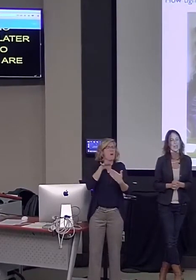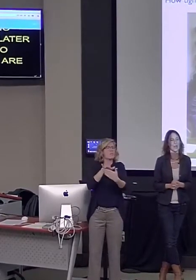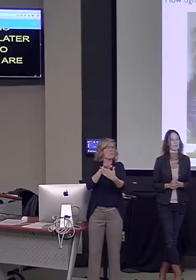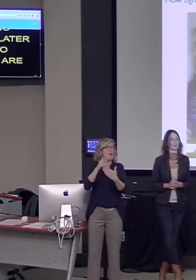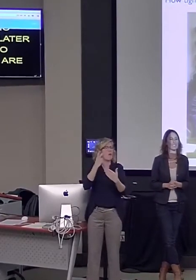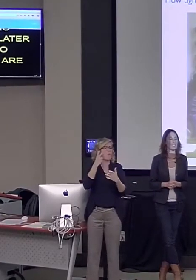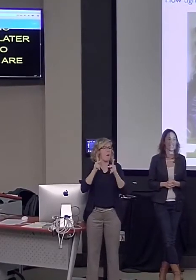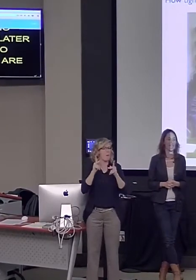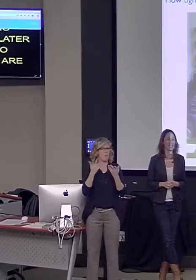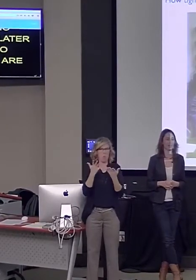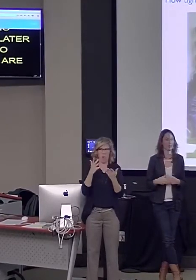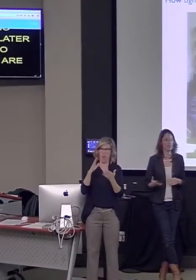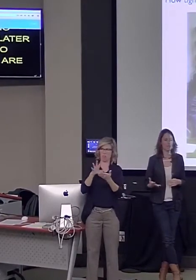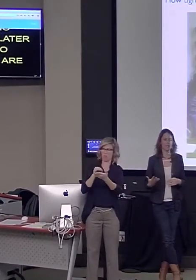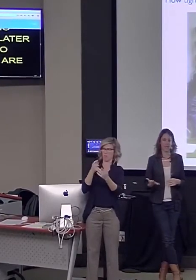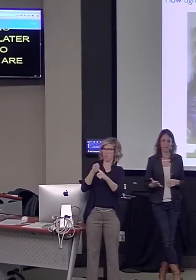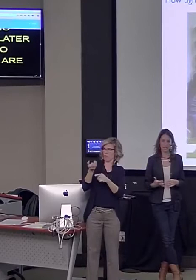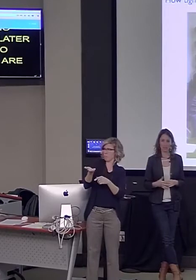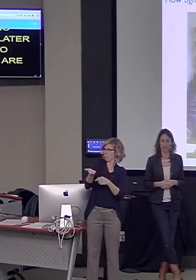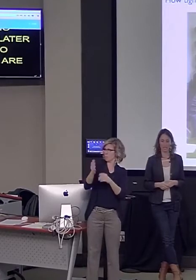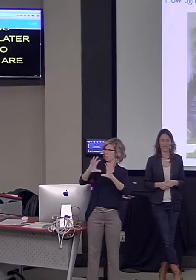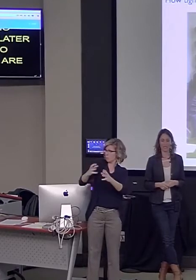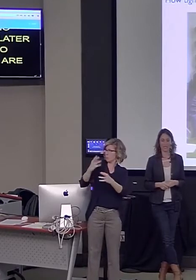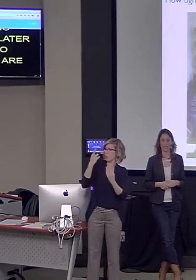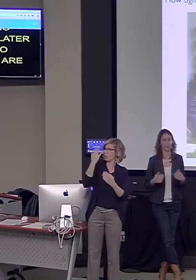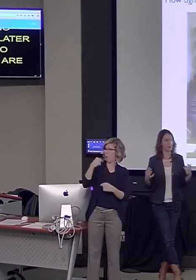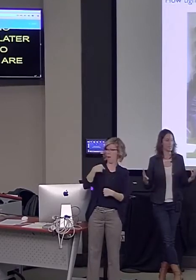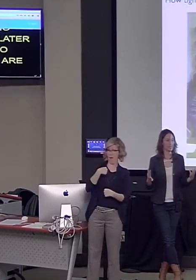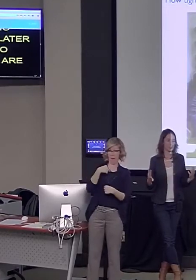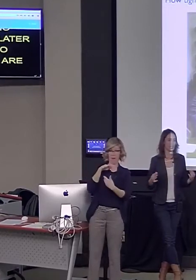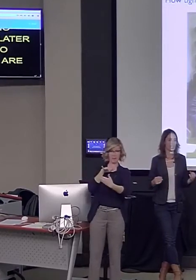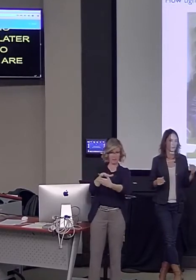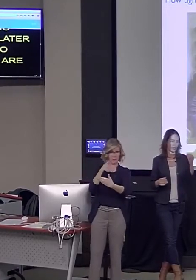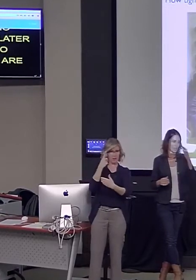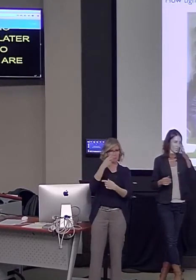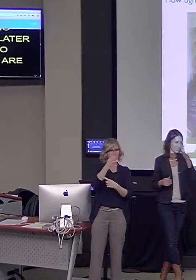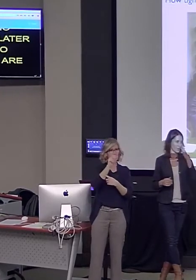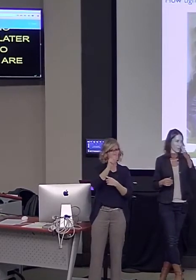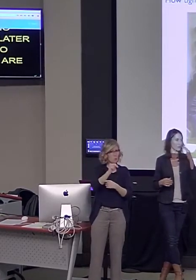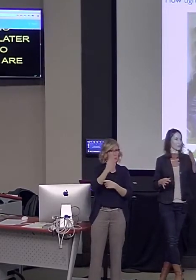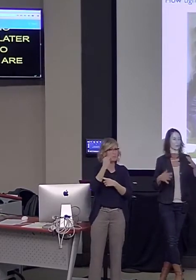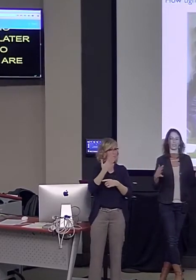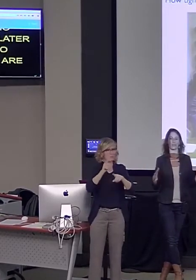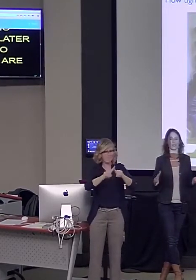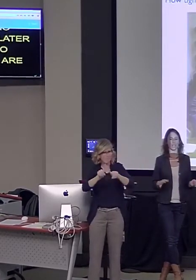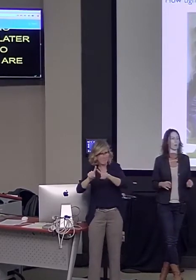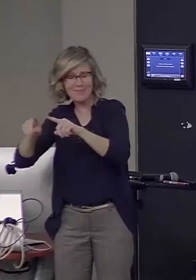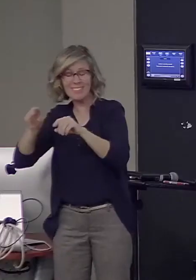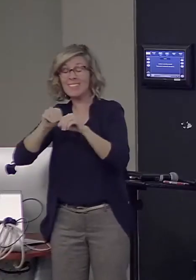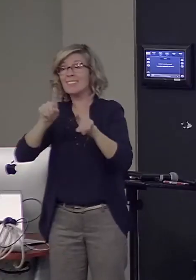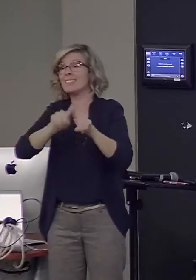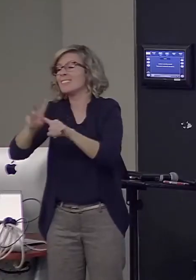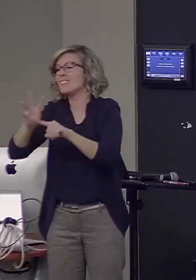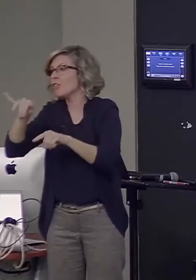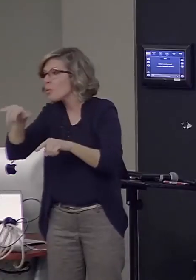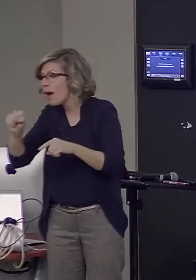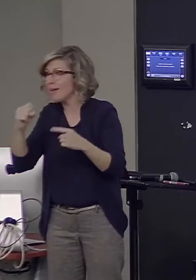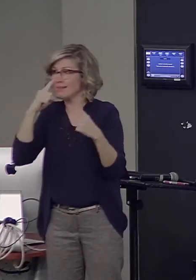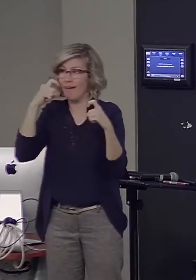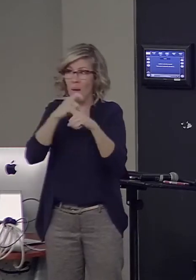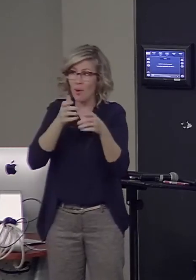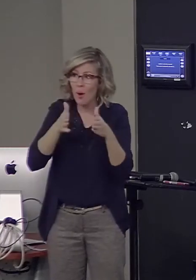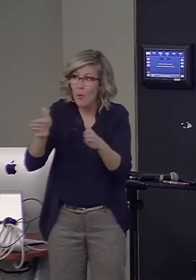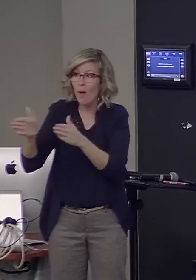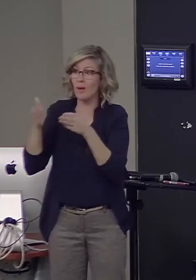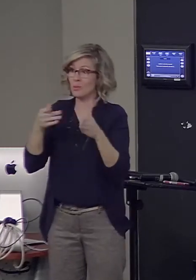us? And the reason that I study blindness is that human experience varies in all sorts of very complicated and uncontrolled